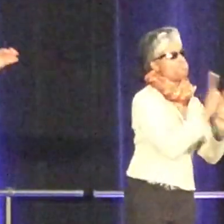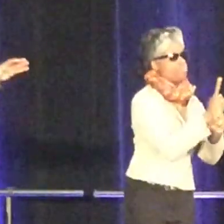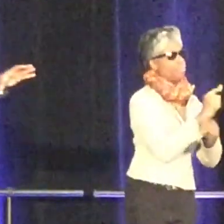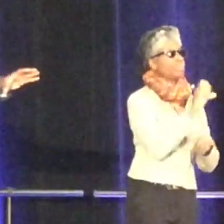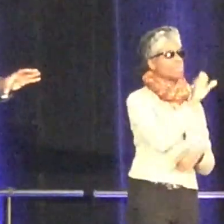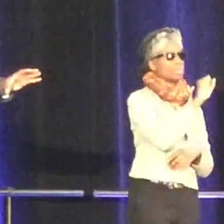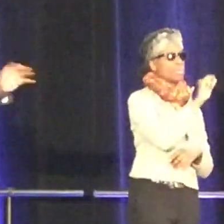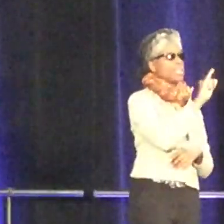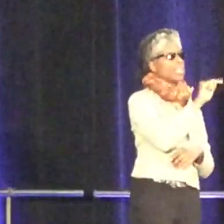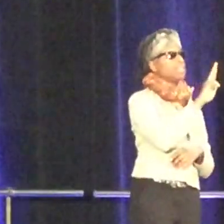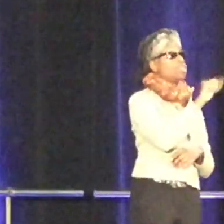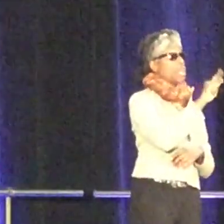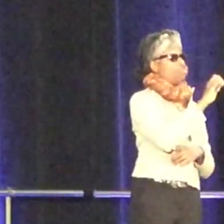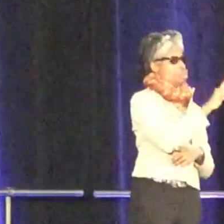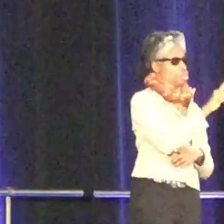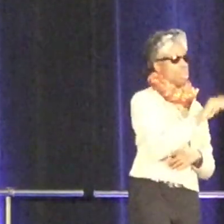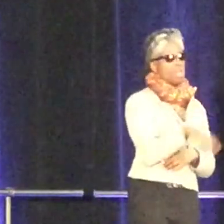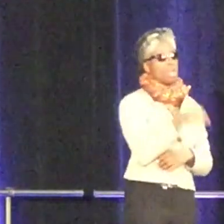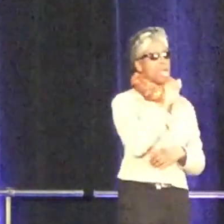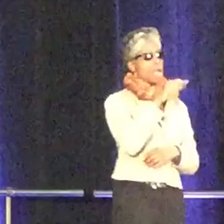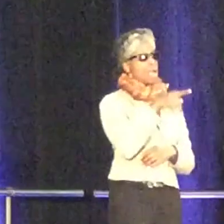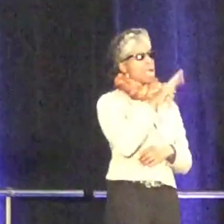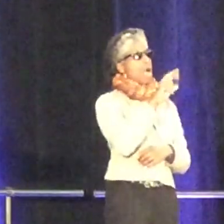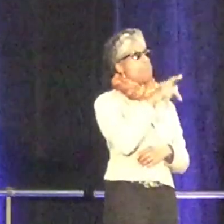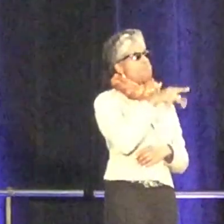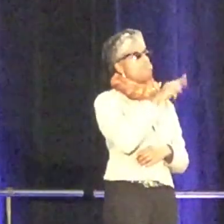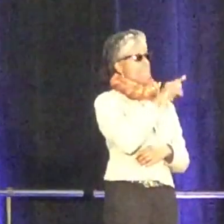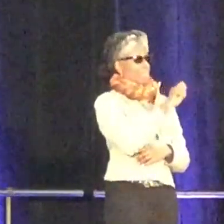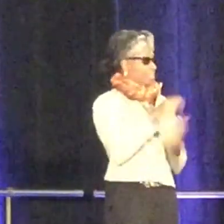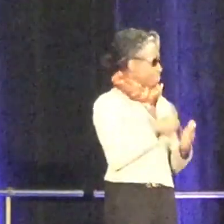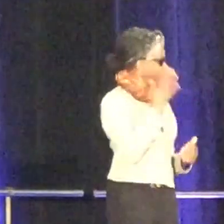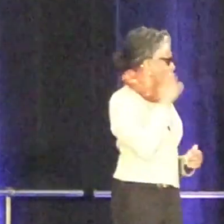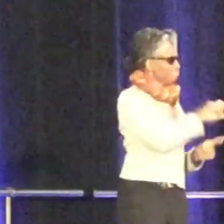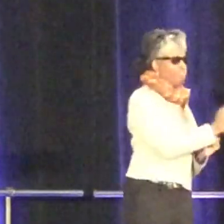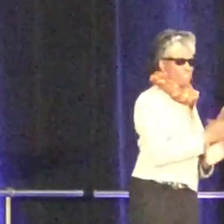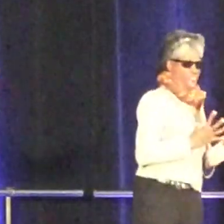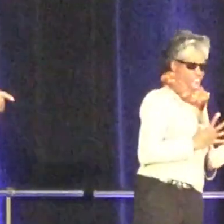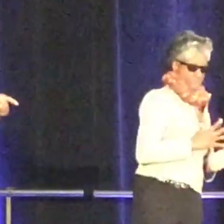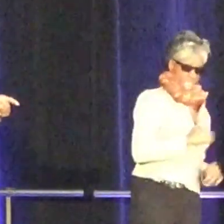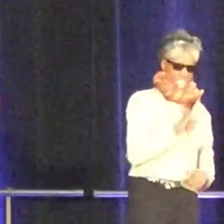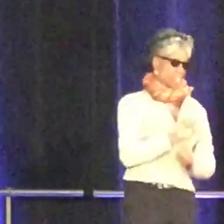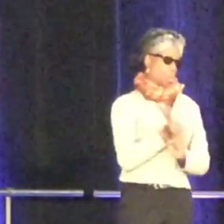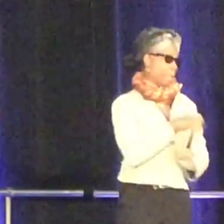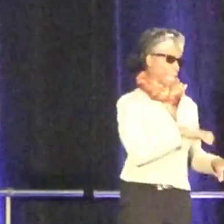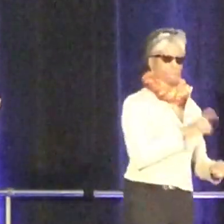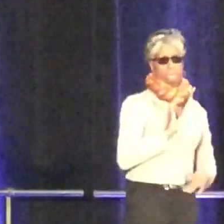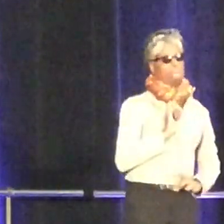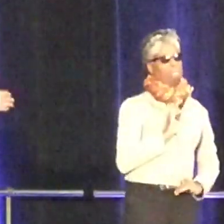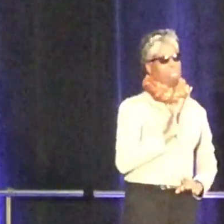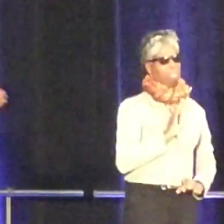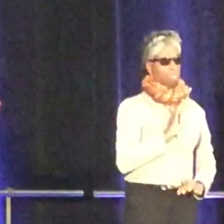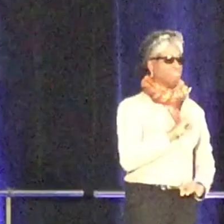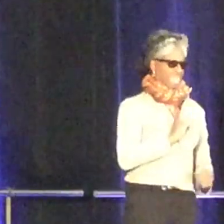he's speaking to business people, I'm speaking to educators. He's trying to encourage business people to use global dexterity to be successful